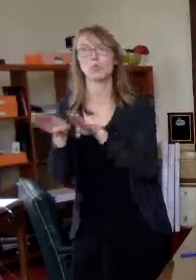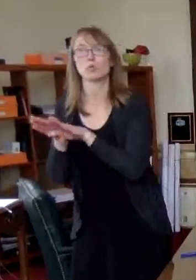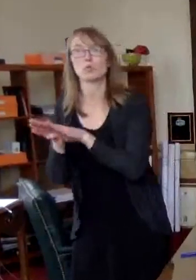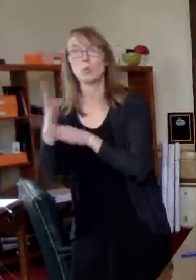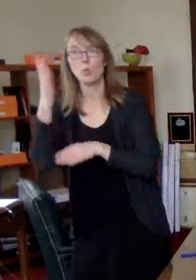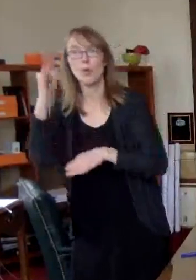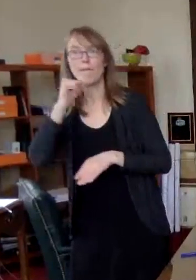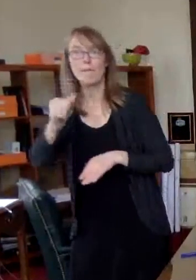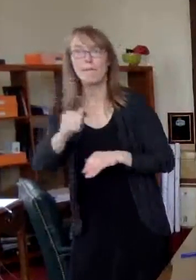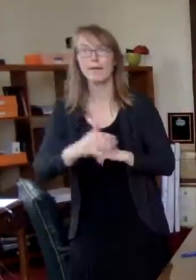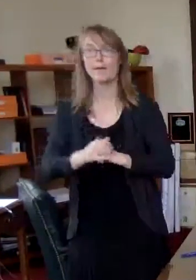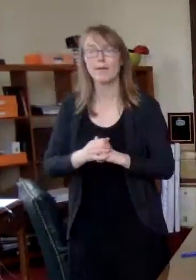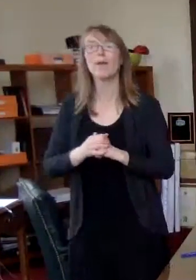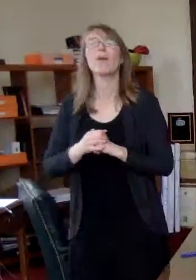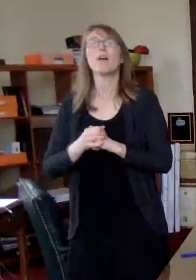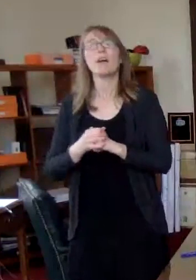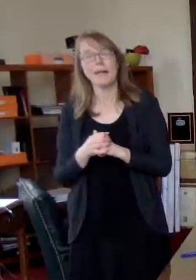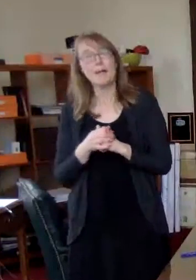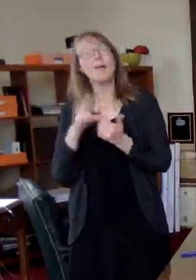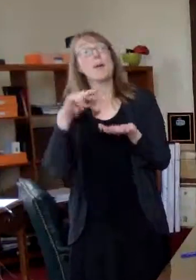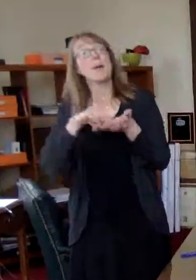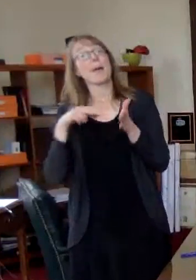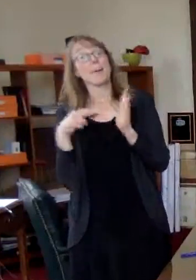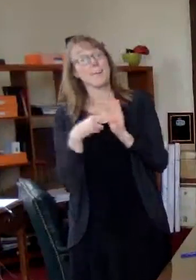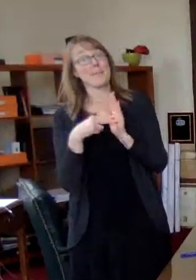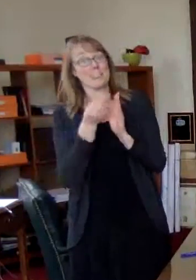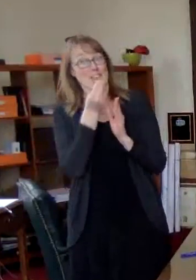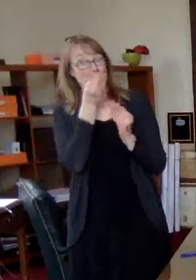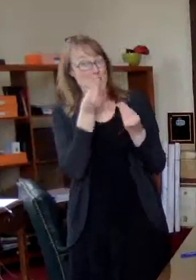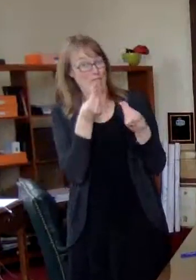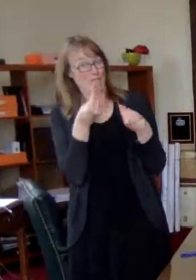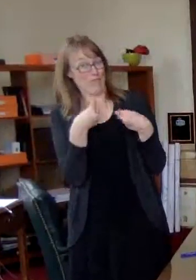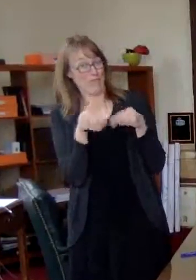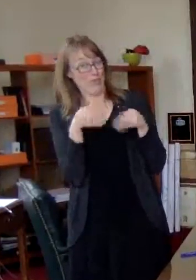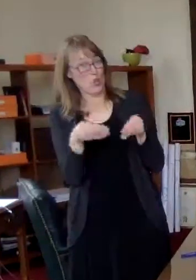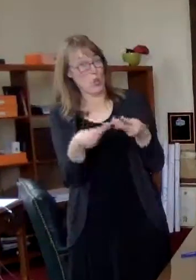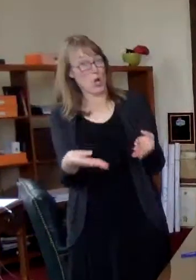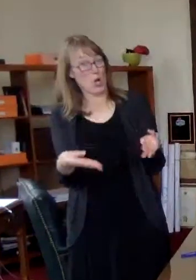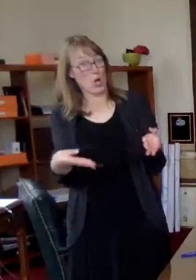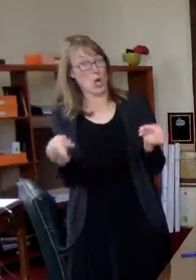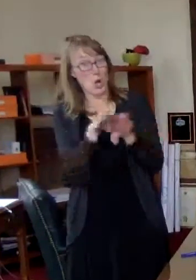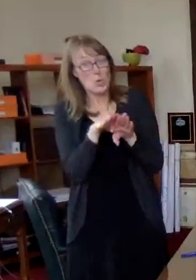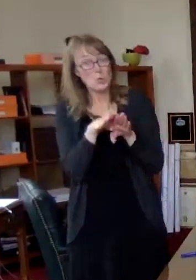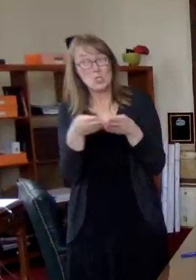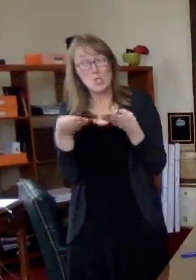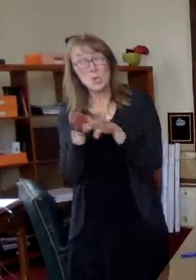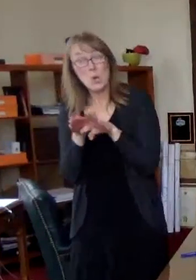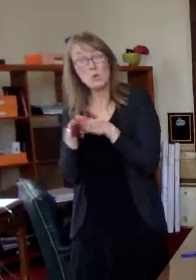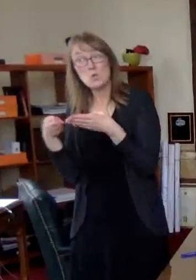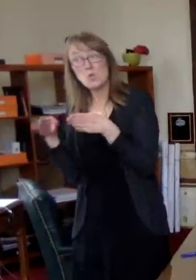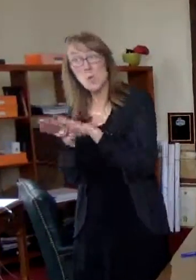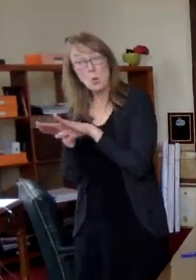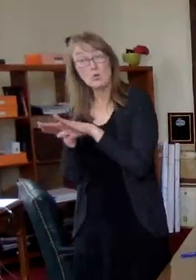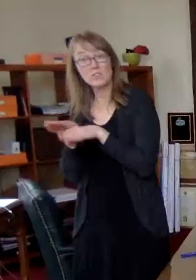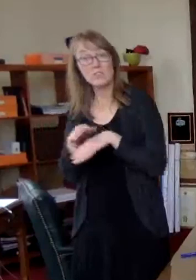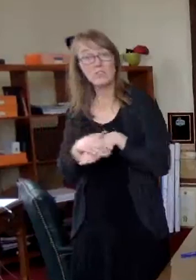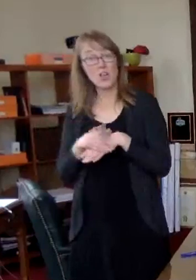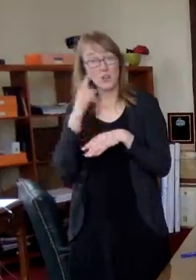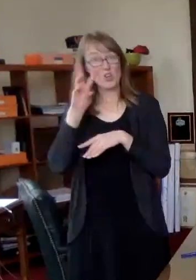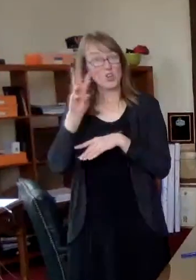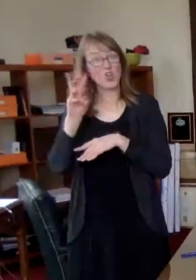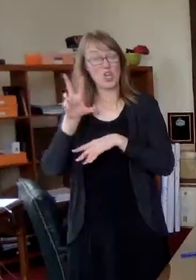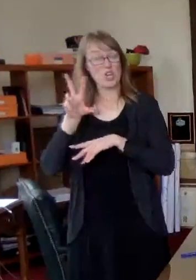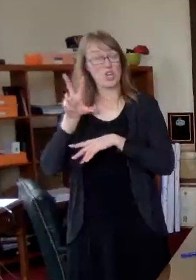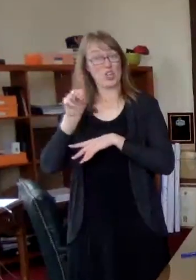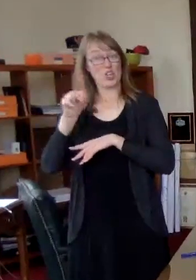closing all grocery stores. You got a 30-day stay-at-home order here. I don't think that's realistic. It would mean closing all gas